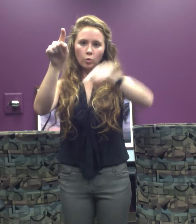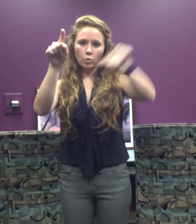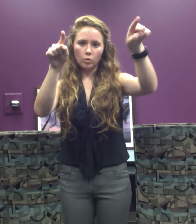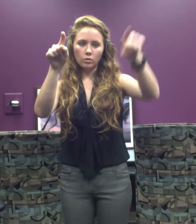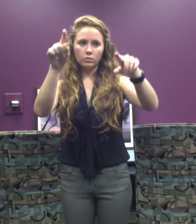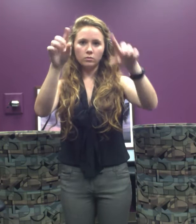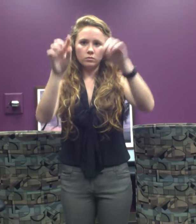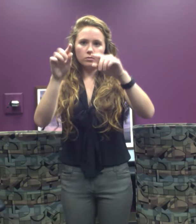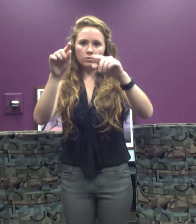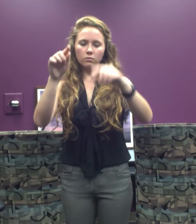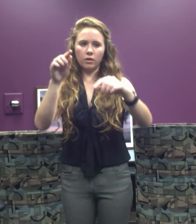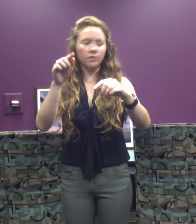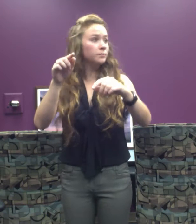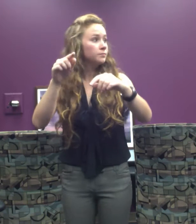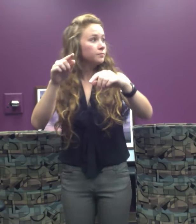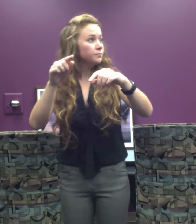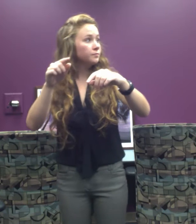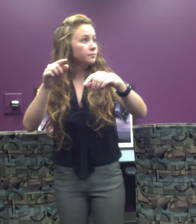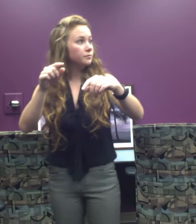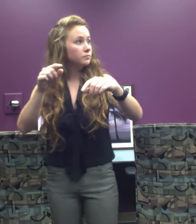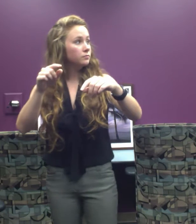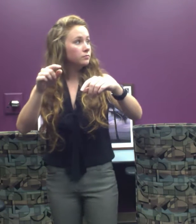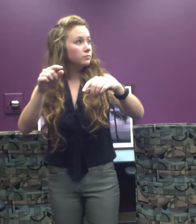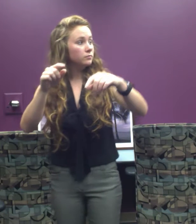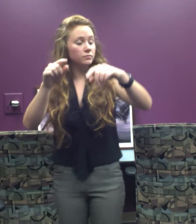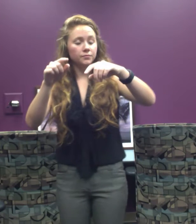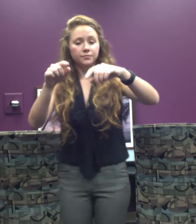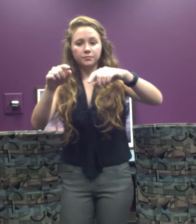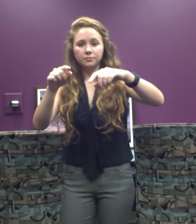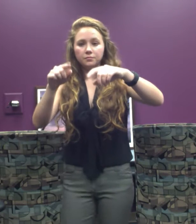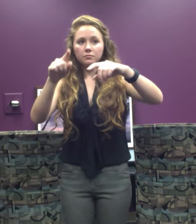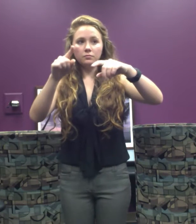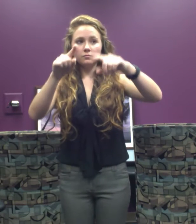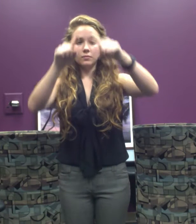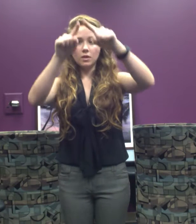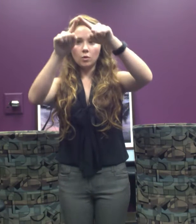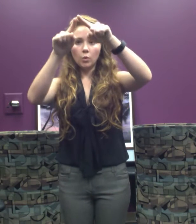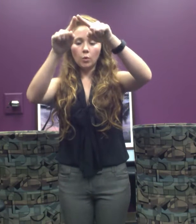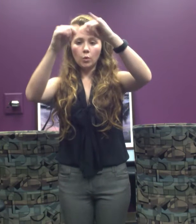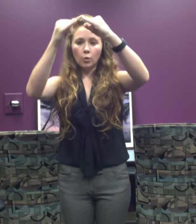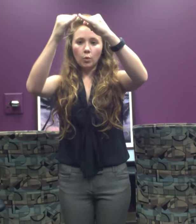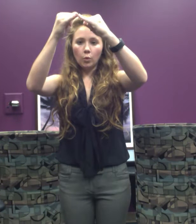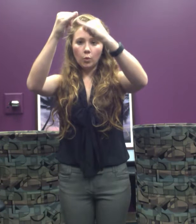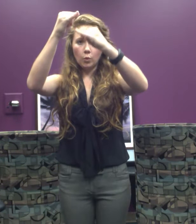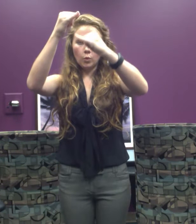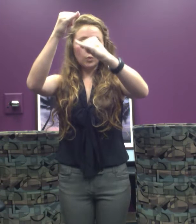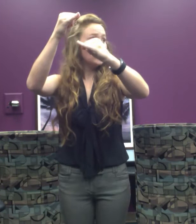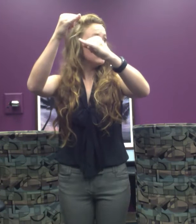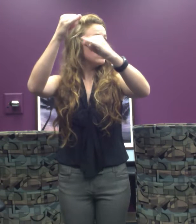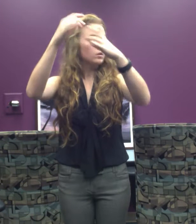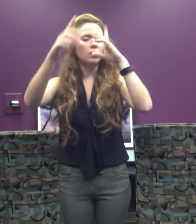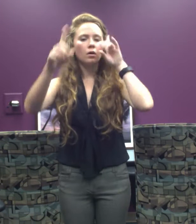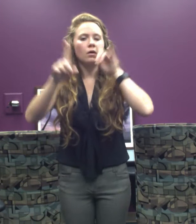line from that, like that. And notice I have stopped